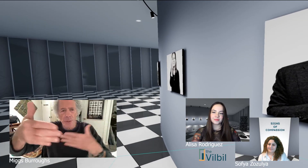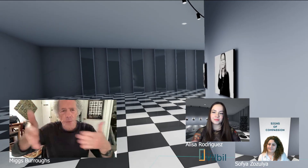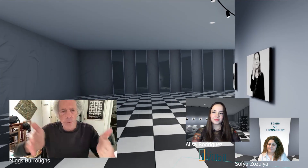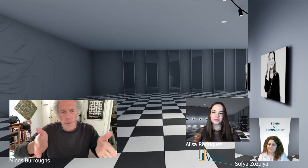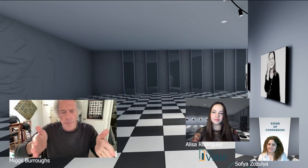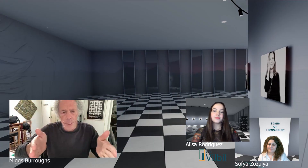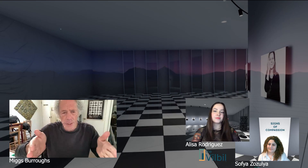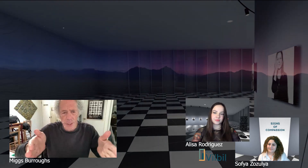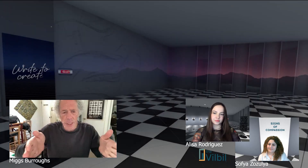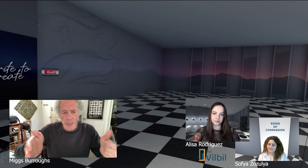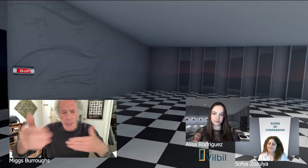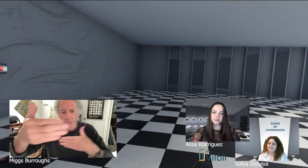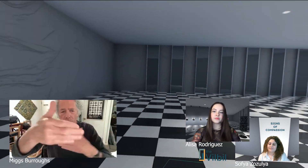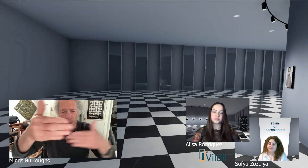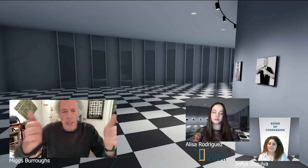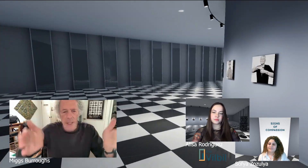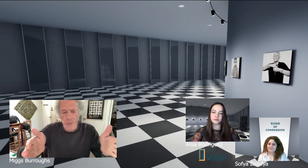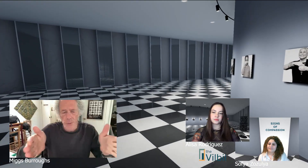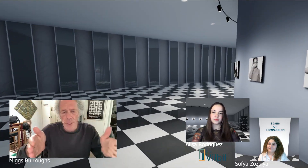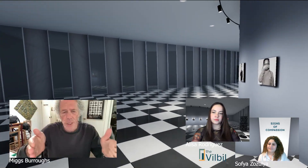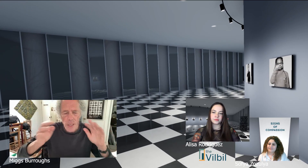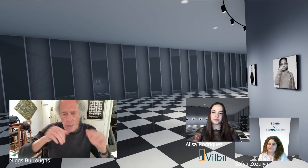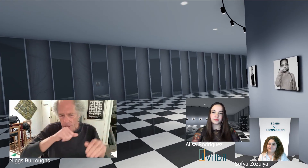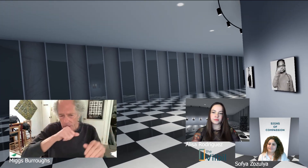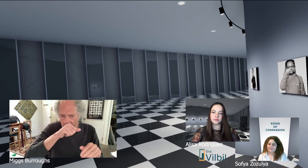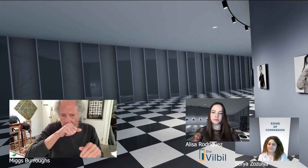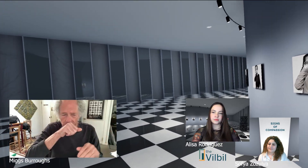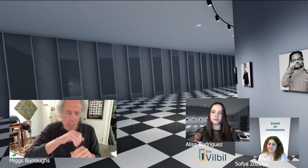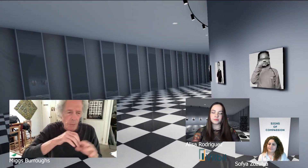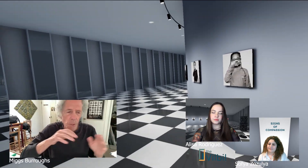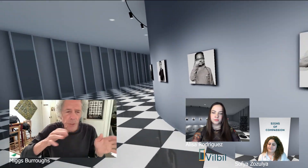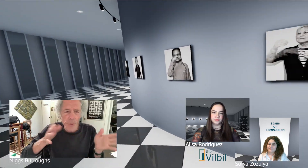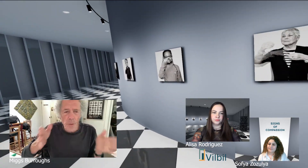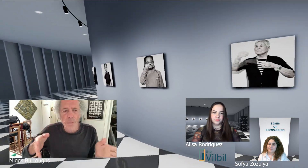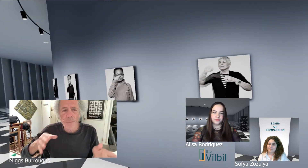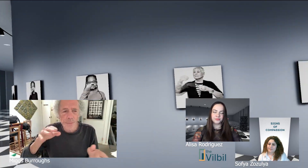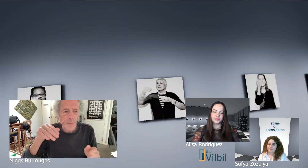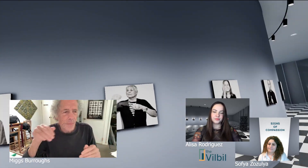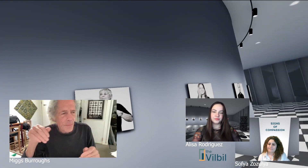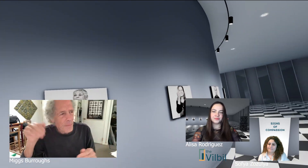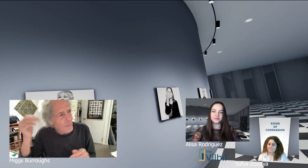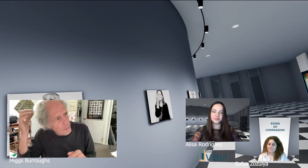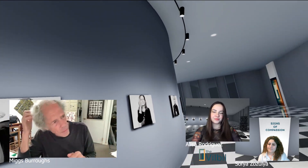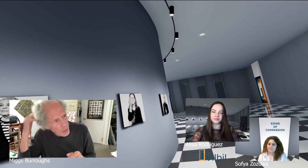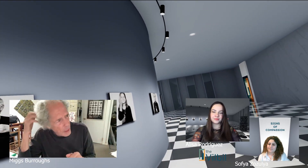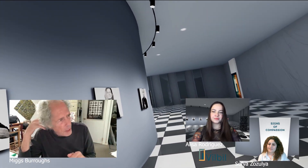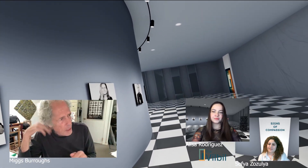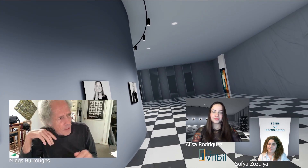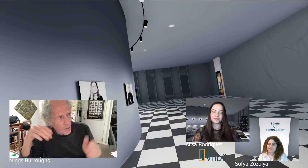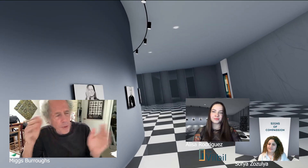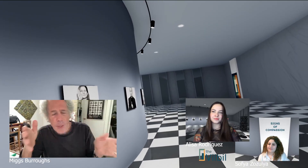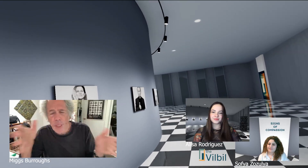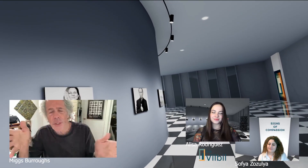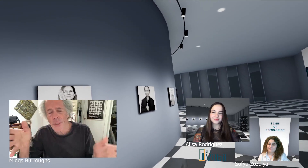of the room, and each kiosk had four sides to it. And there was only room for 30